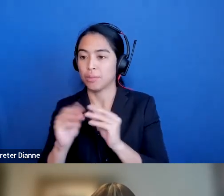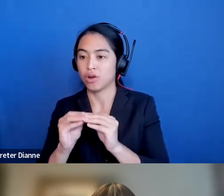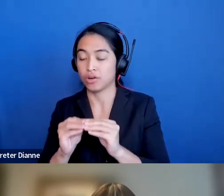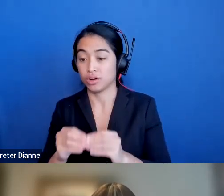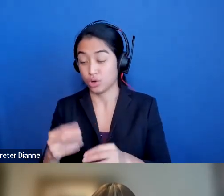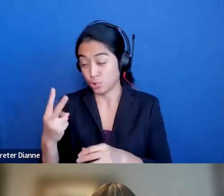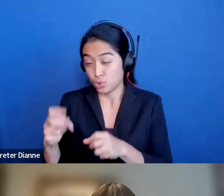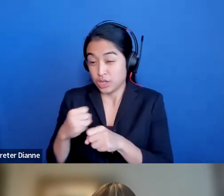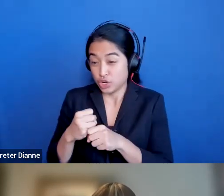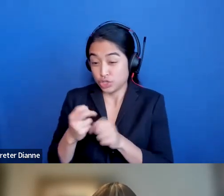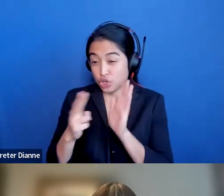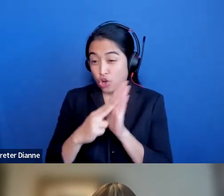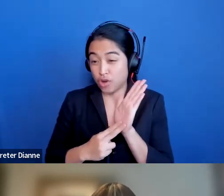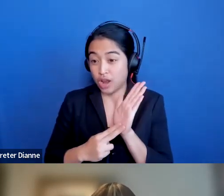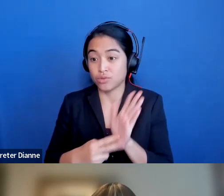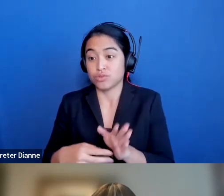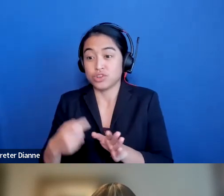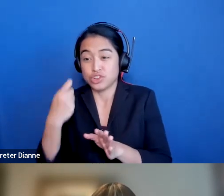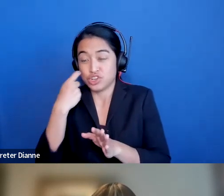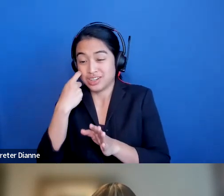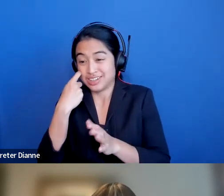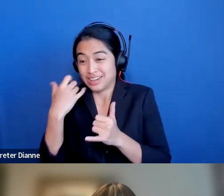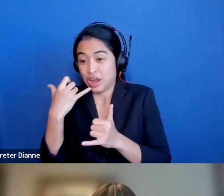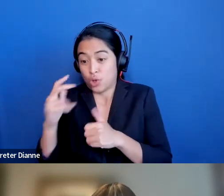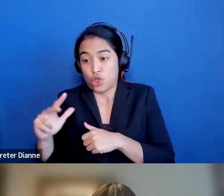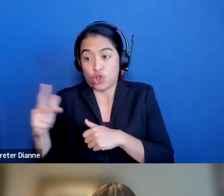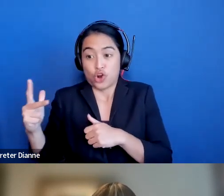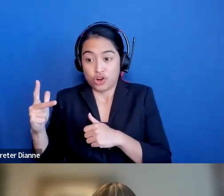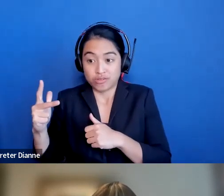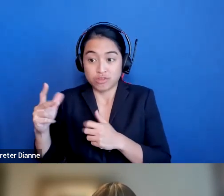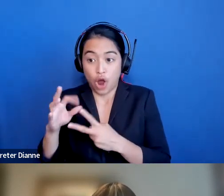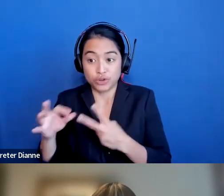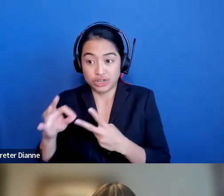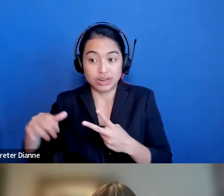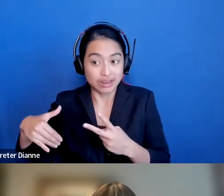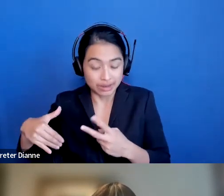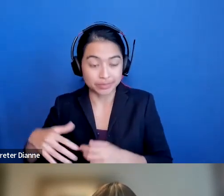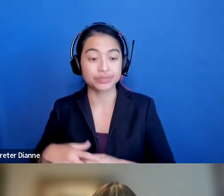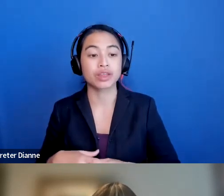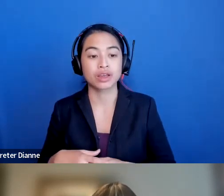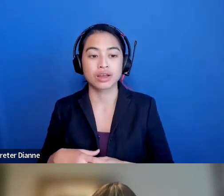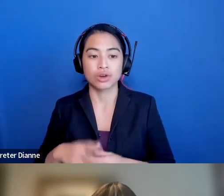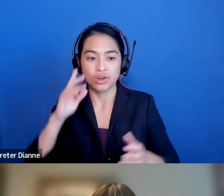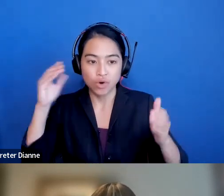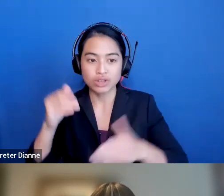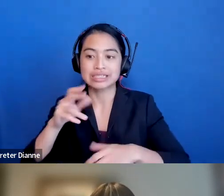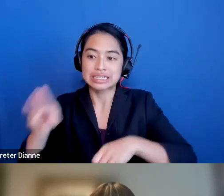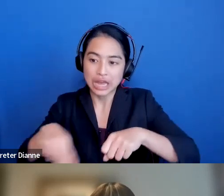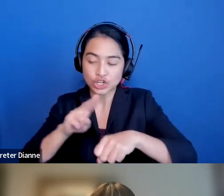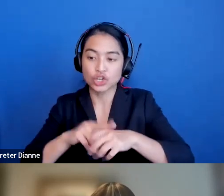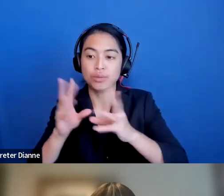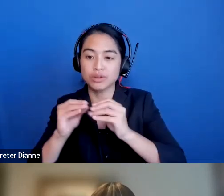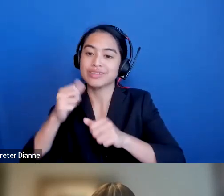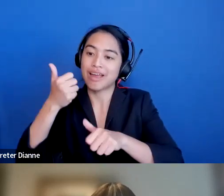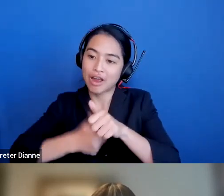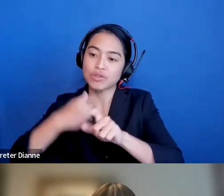contract, because we are just coming into our 3rd option year, we focused on facilitating national webinars on a